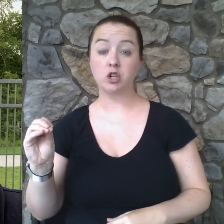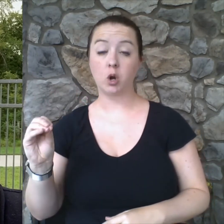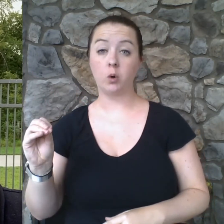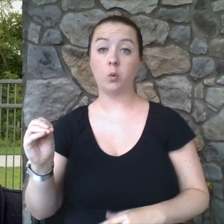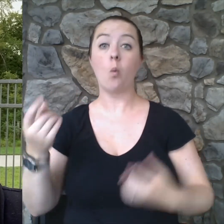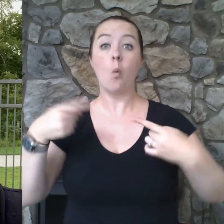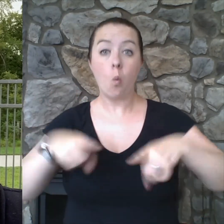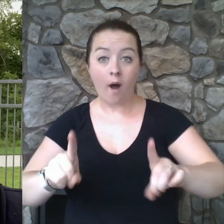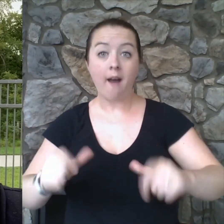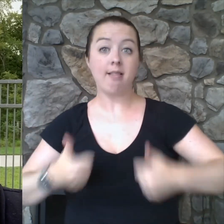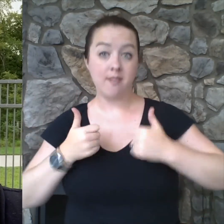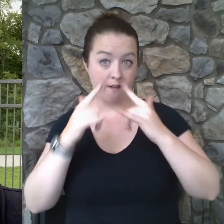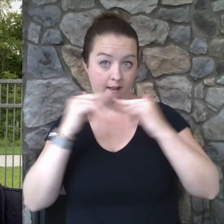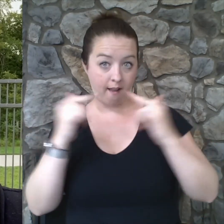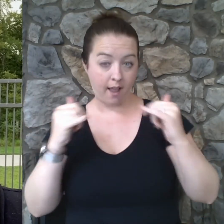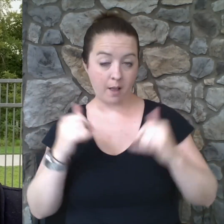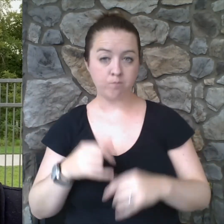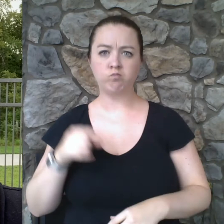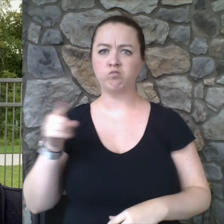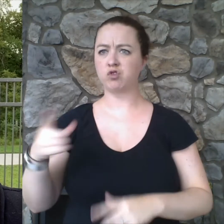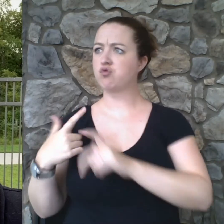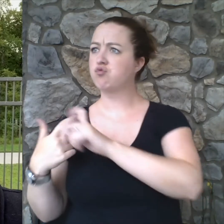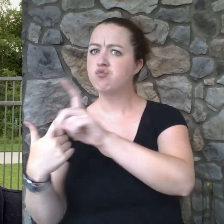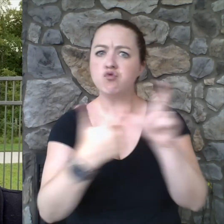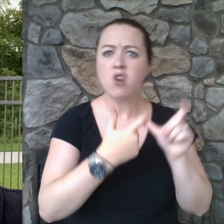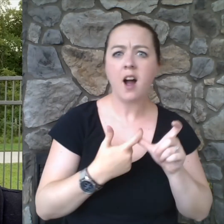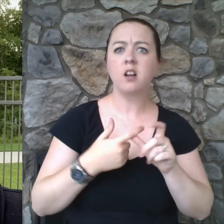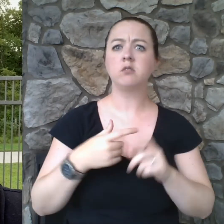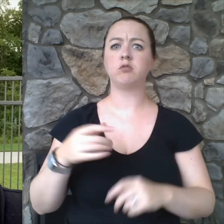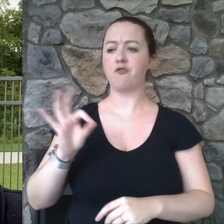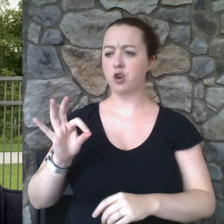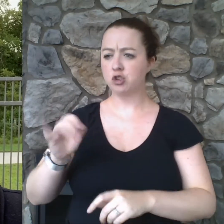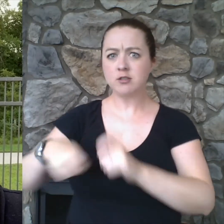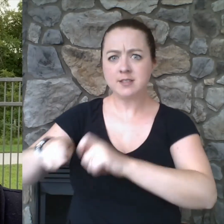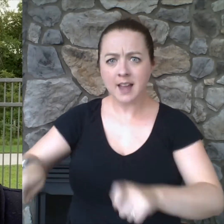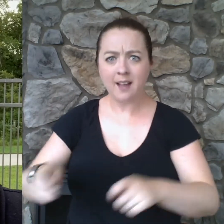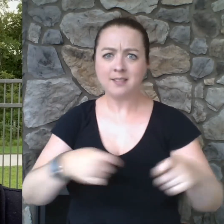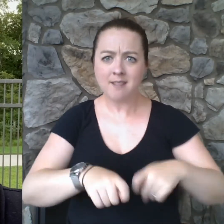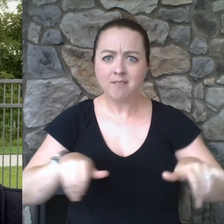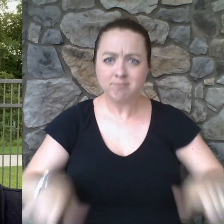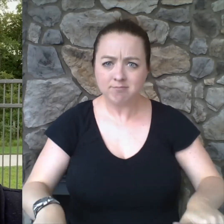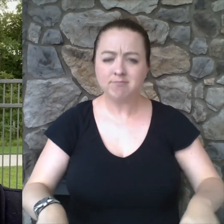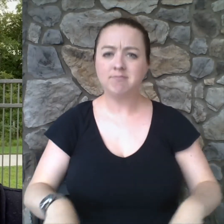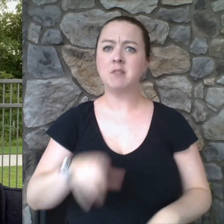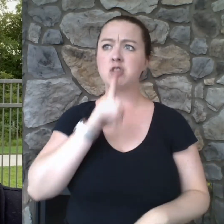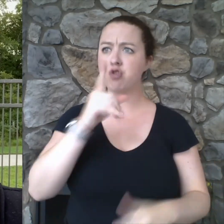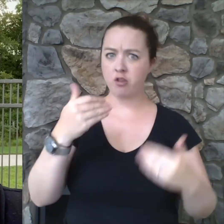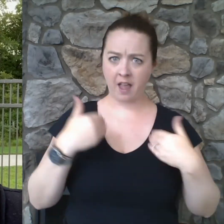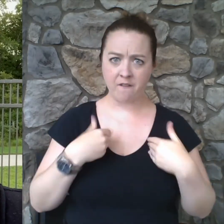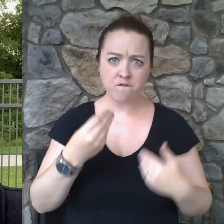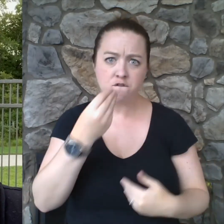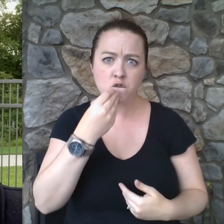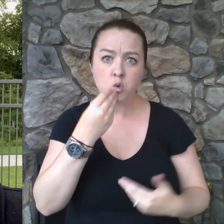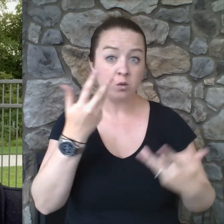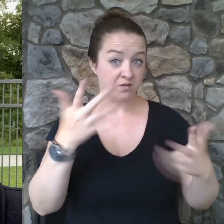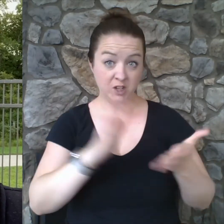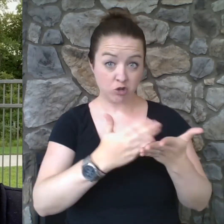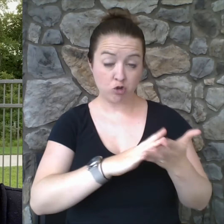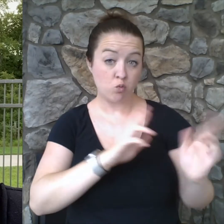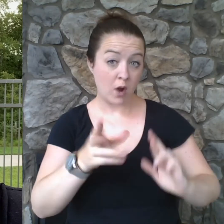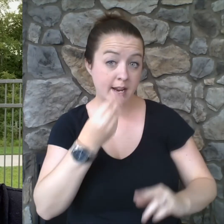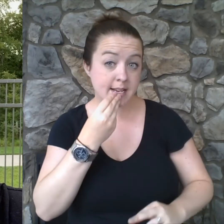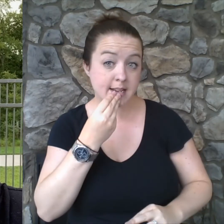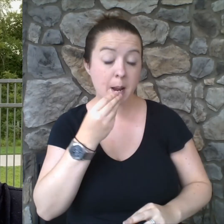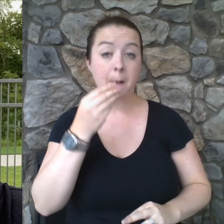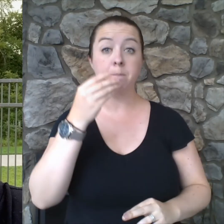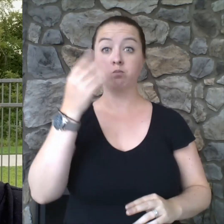at camp. She had to run around and tie down some furniture and make sure that there was food that was already cooked because